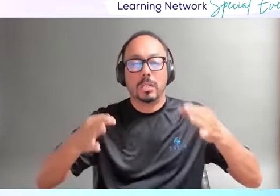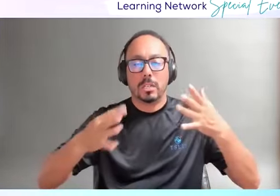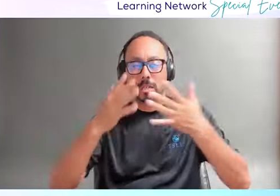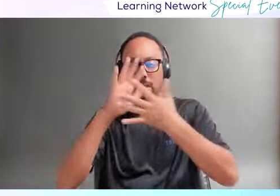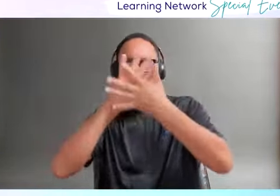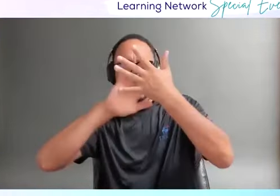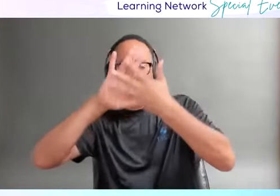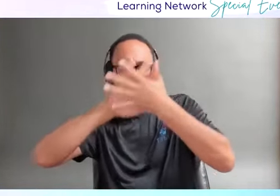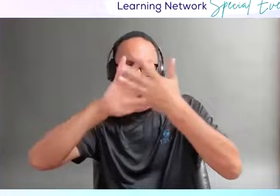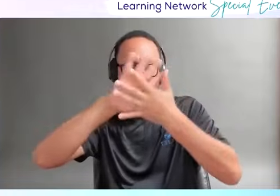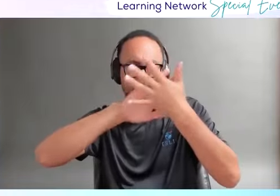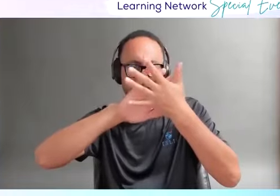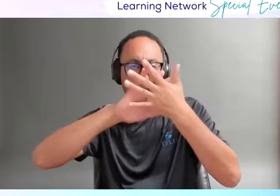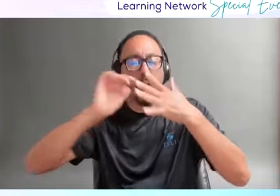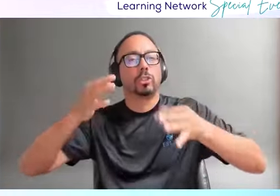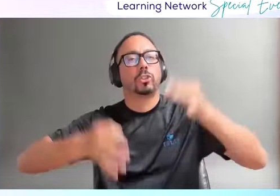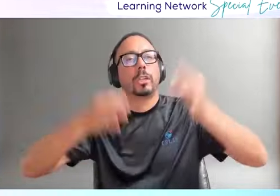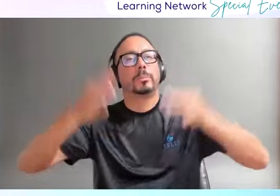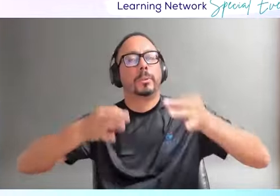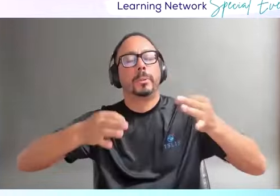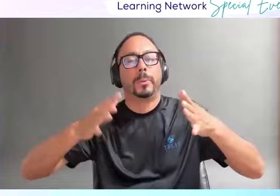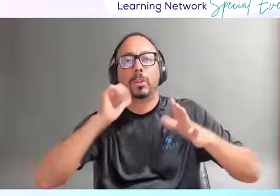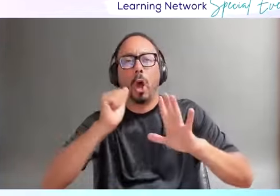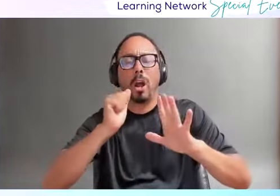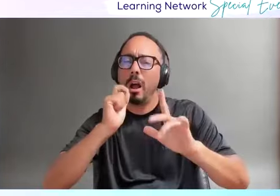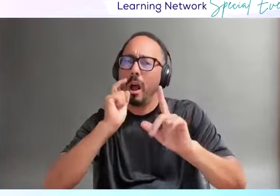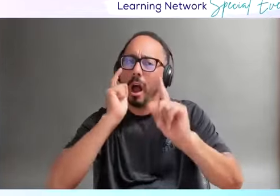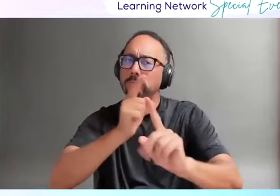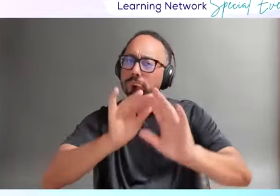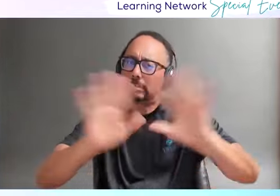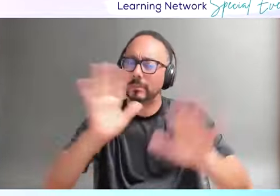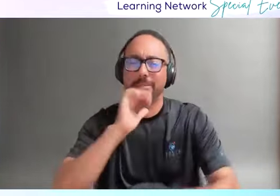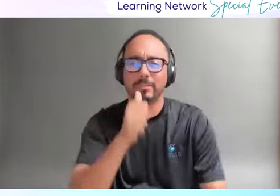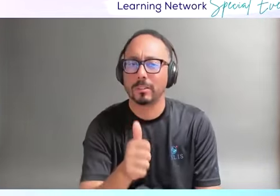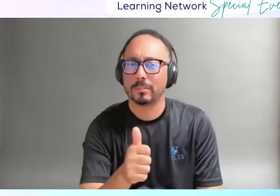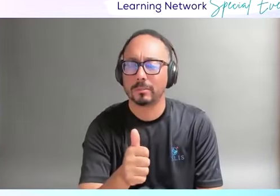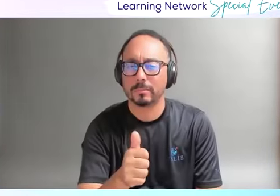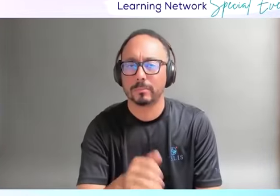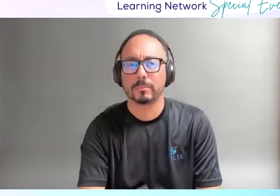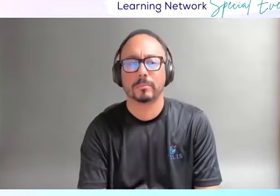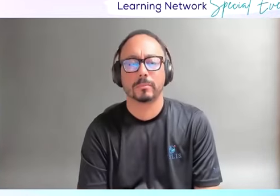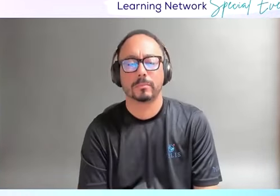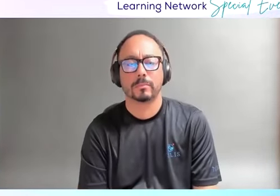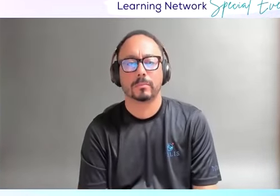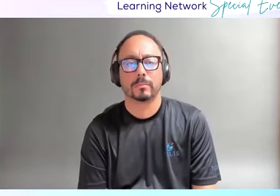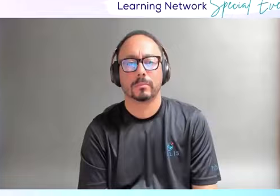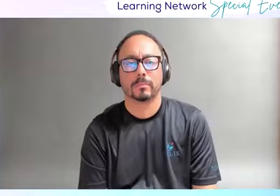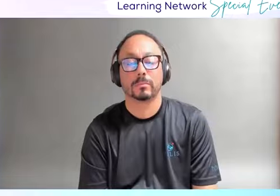is not as acute. And so we've got a lot of interactions here just on the alcohol front that